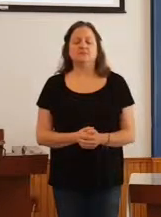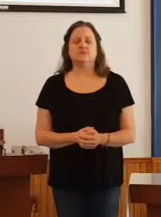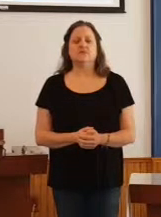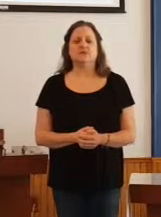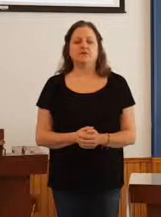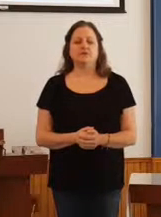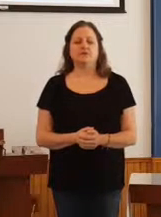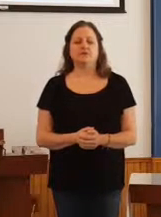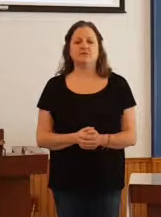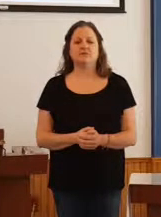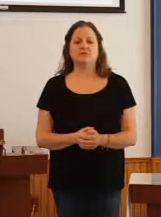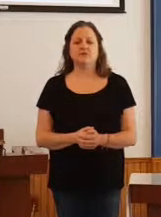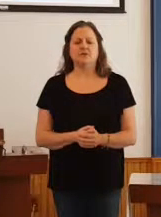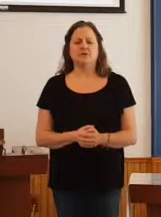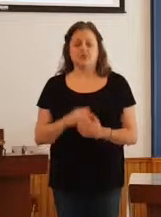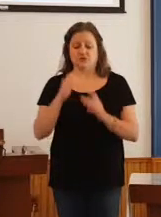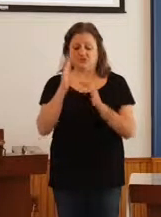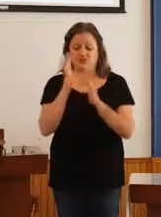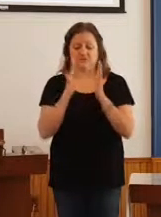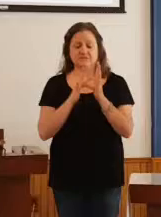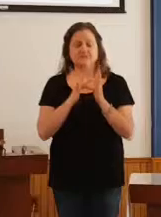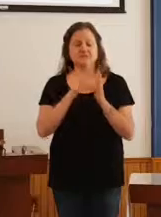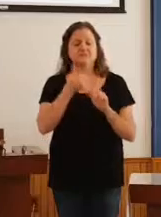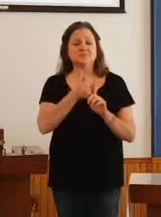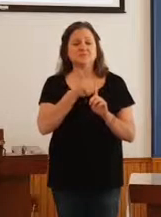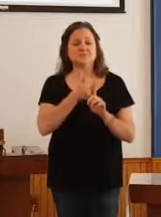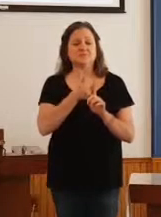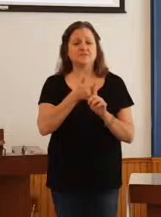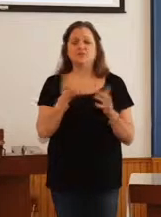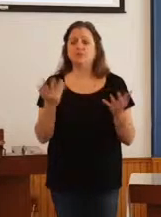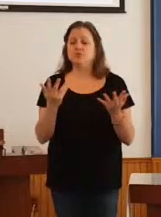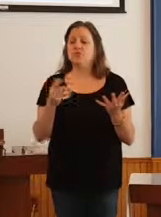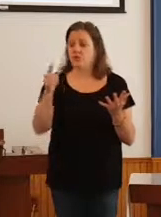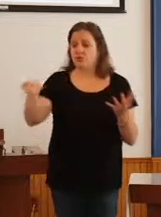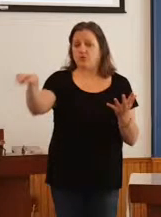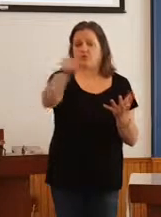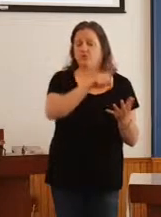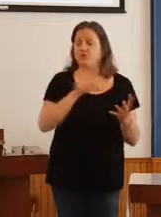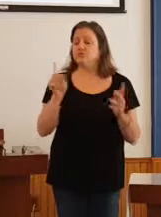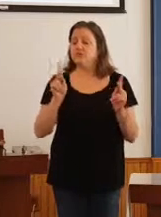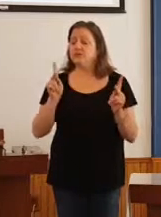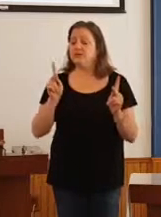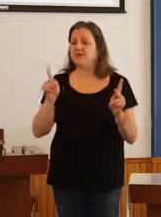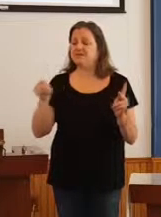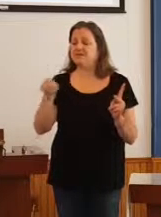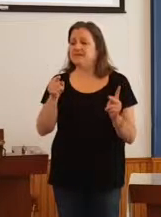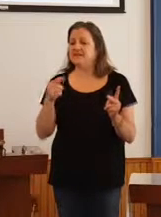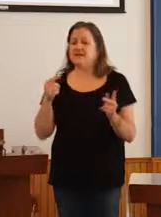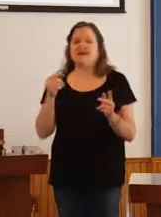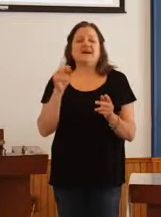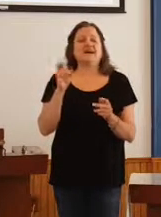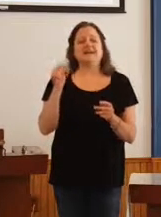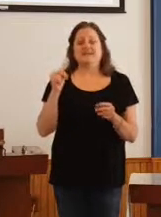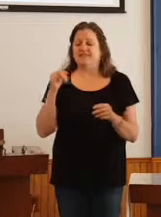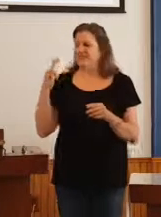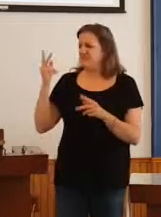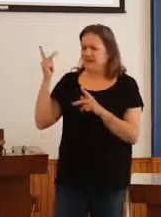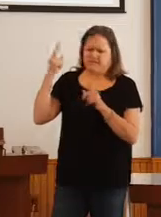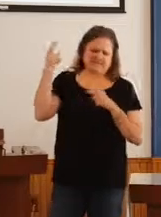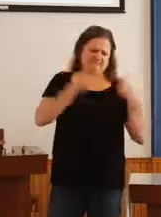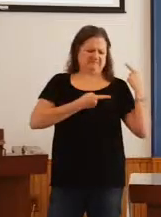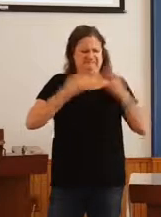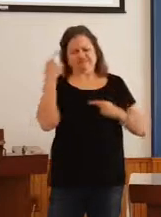often out of his way to help those even when he faced ridicule and ultimately his